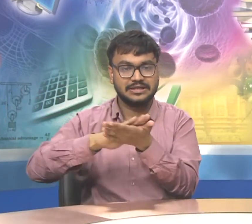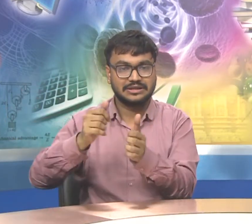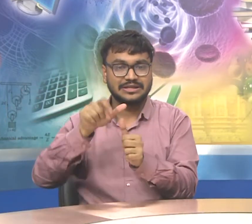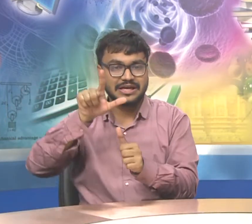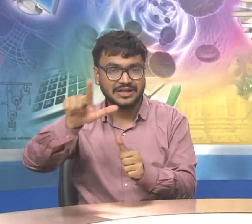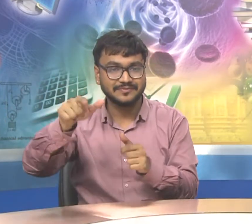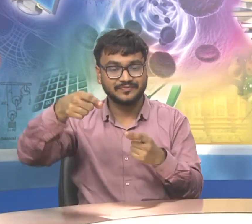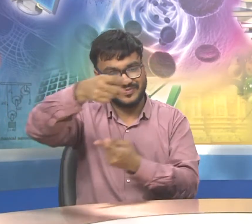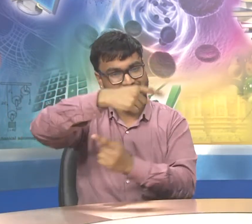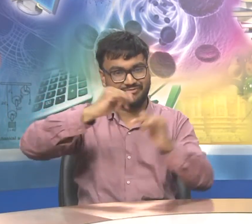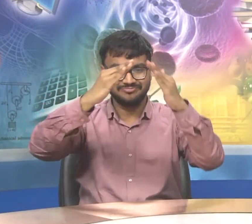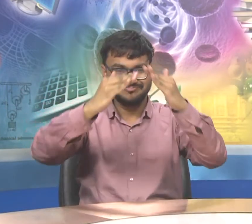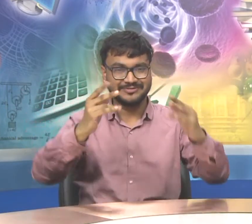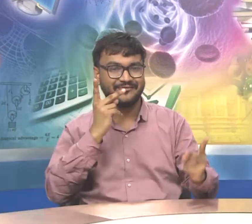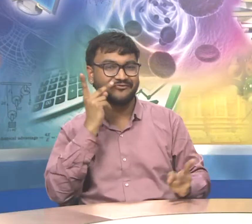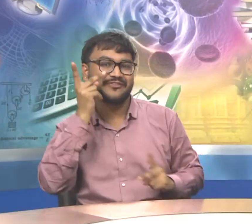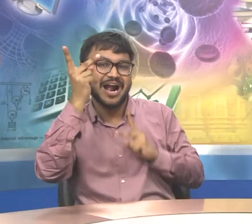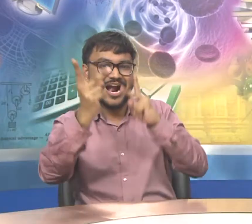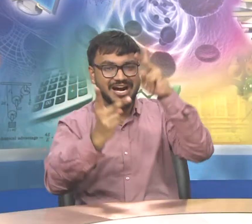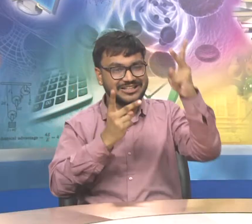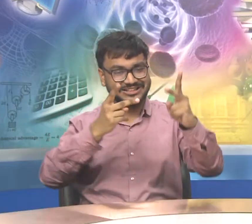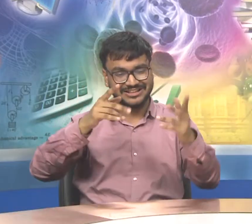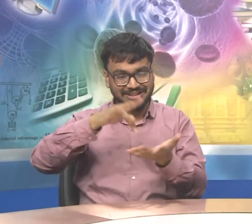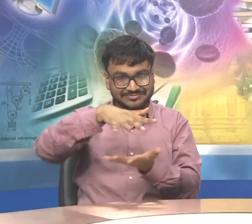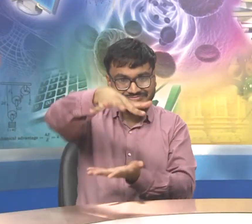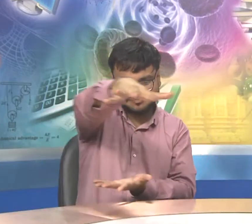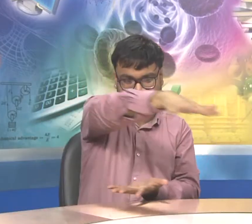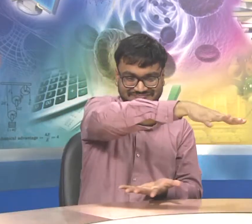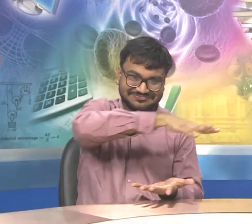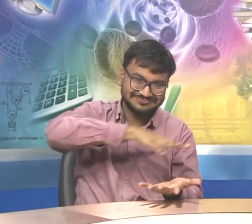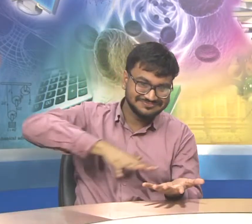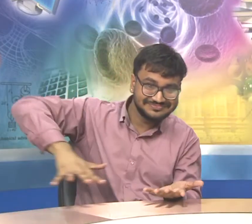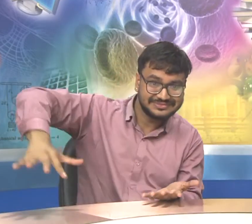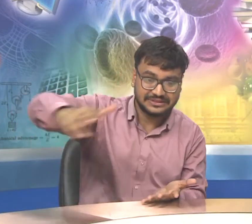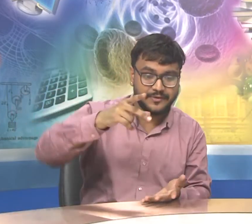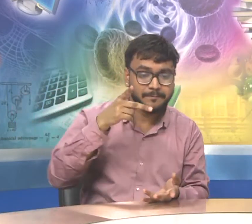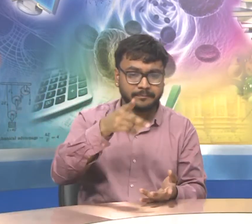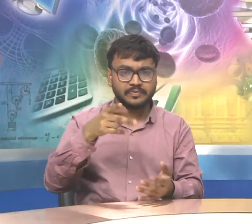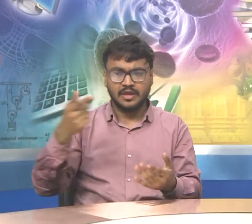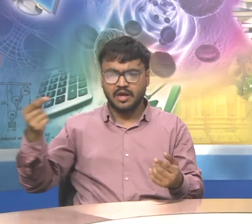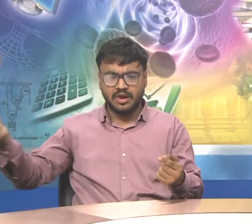Supreme Court takes up a case related to environmental concerns